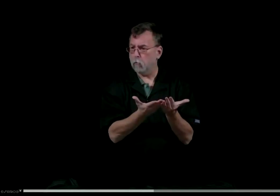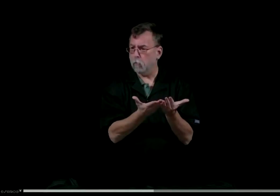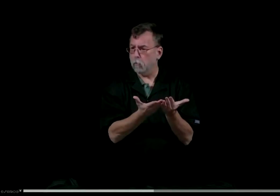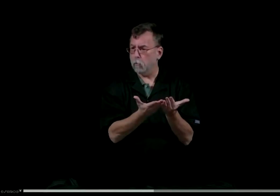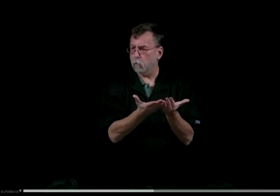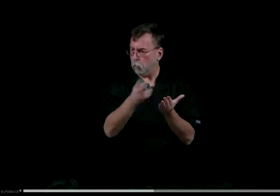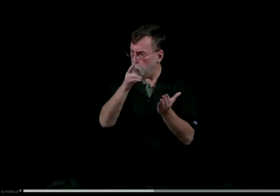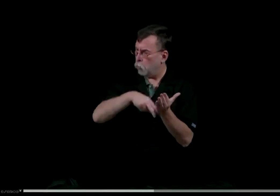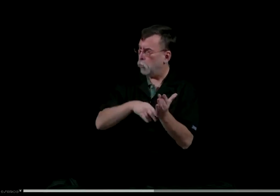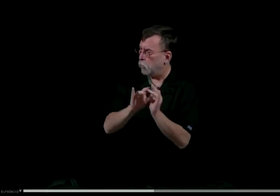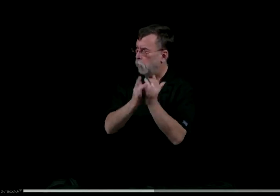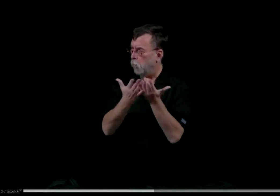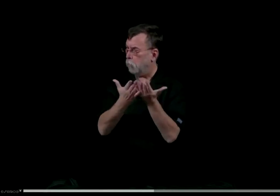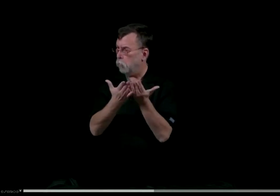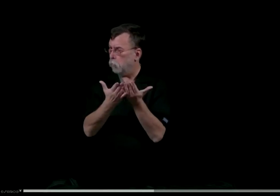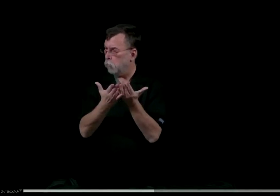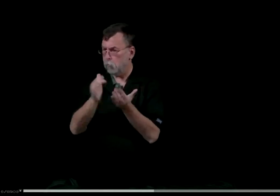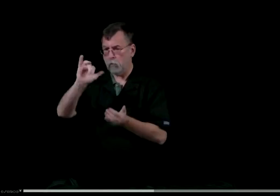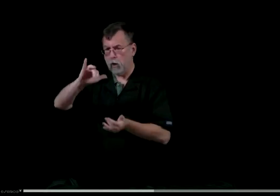Reading the Bible is a discipline.